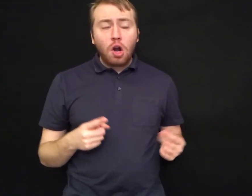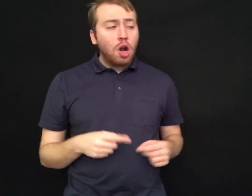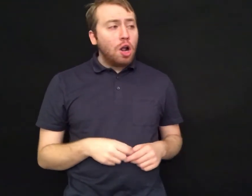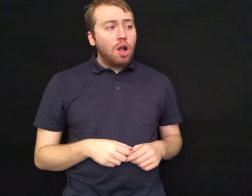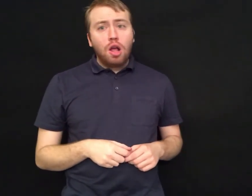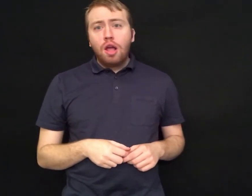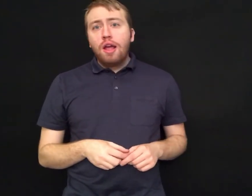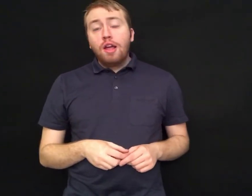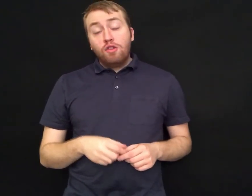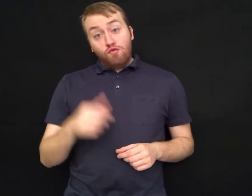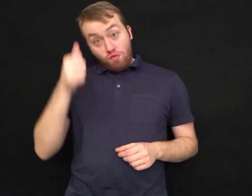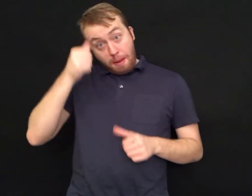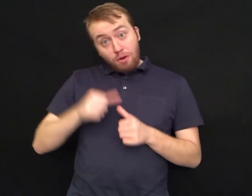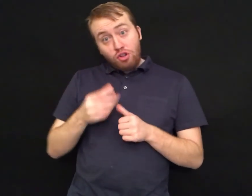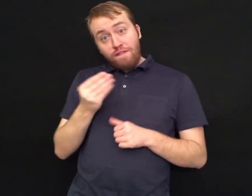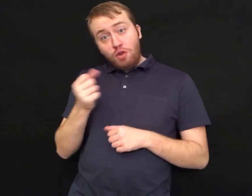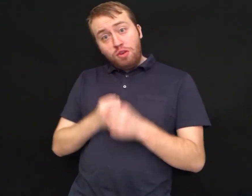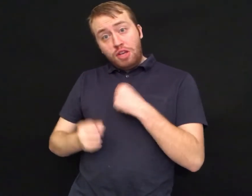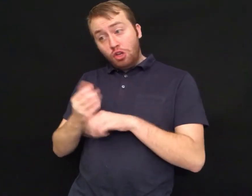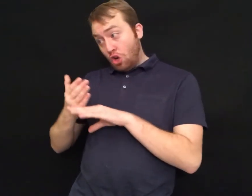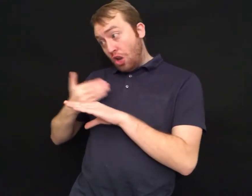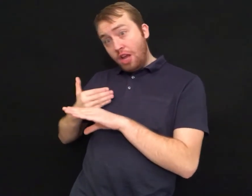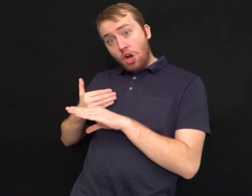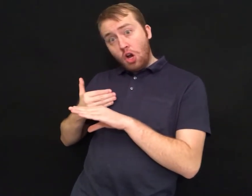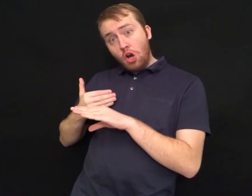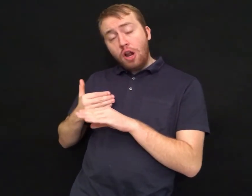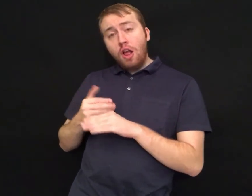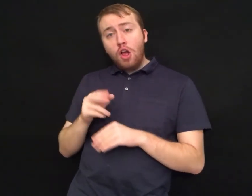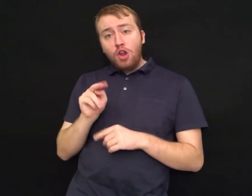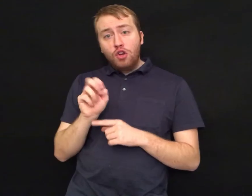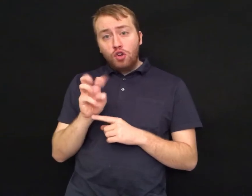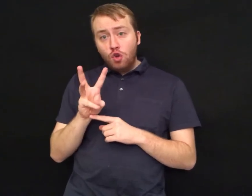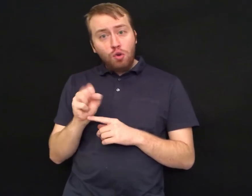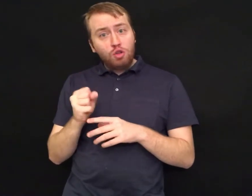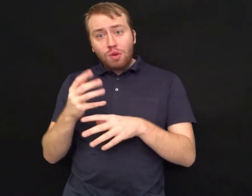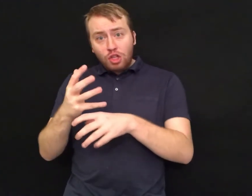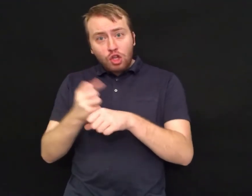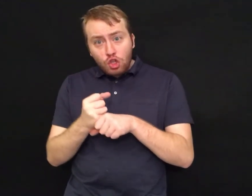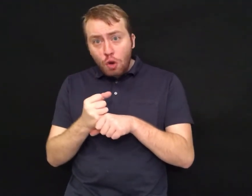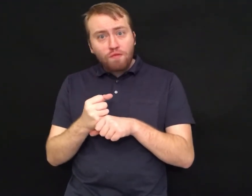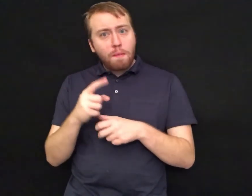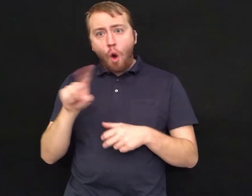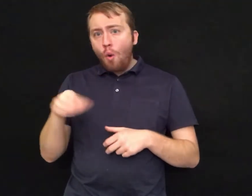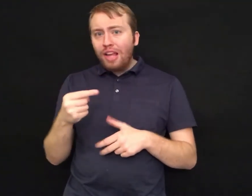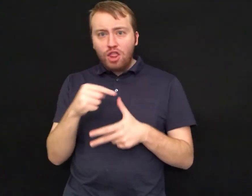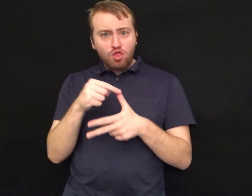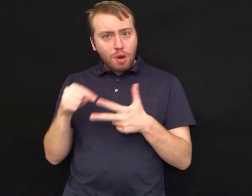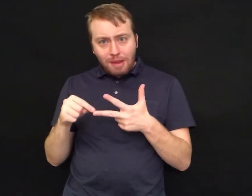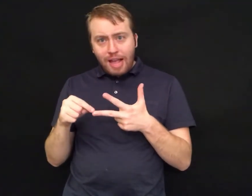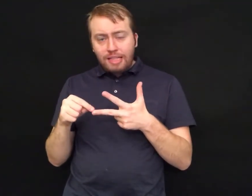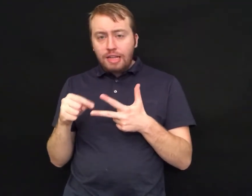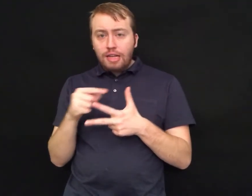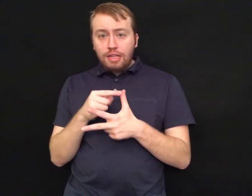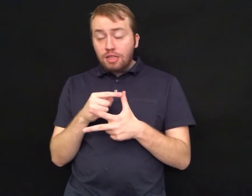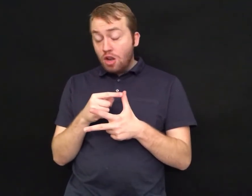consumed from just three places reading a newspaper magazine listening to the radio or watching television